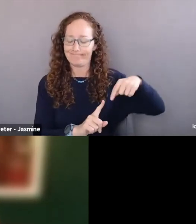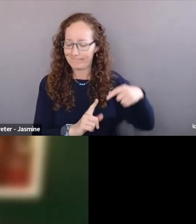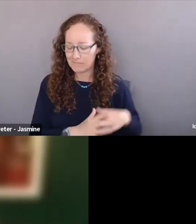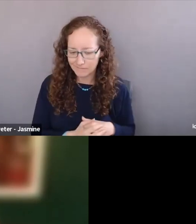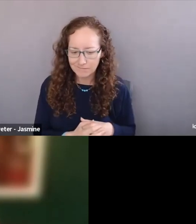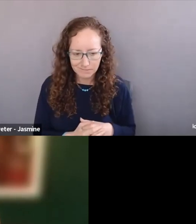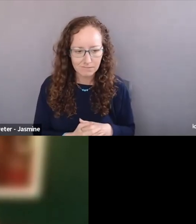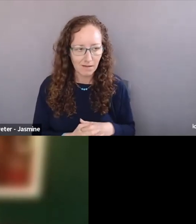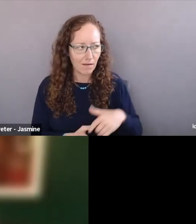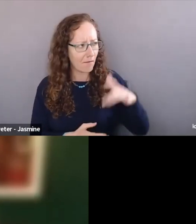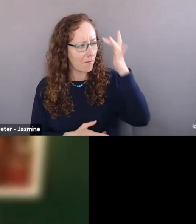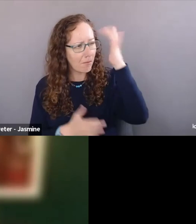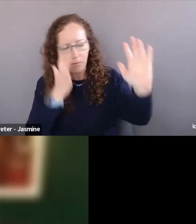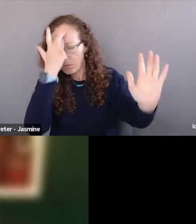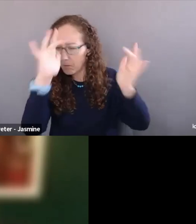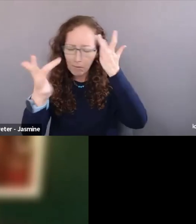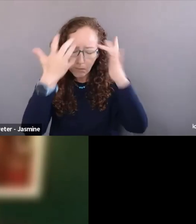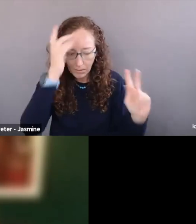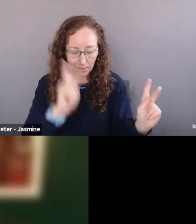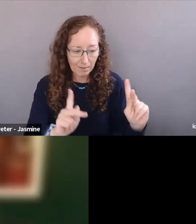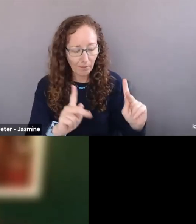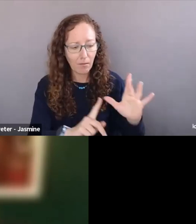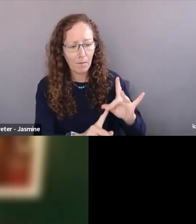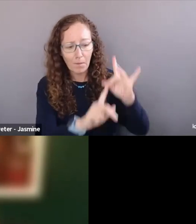the brilliance and the extraordinary people and giving them